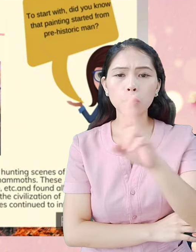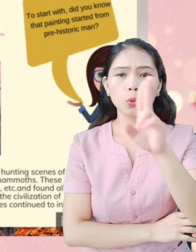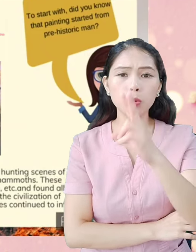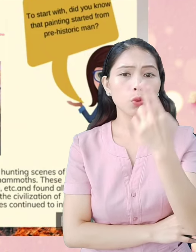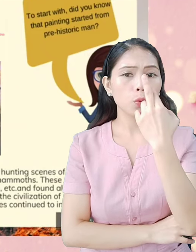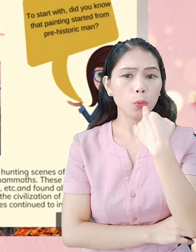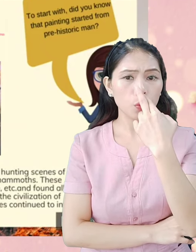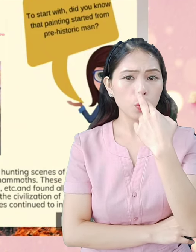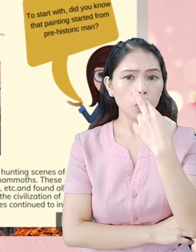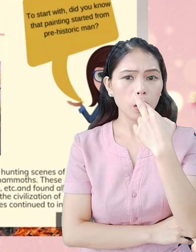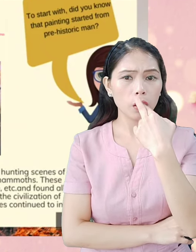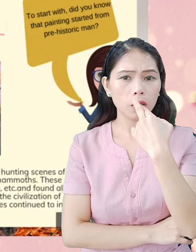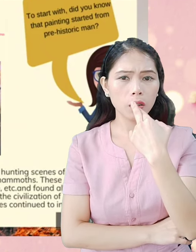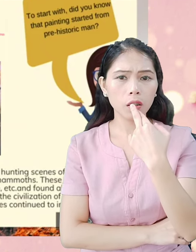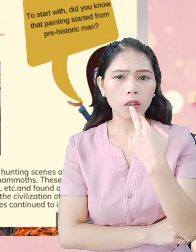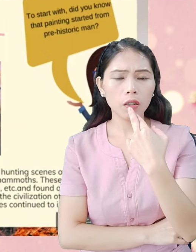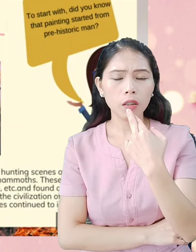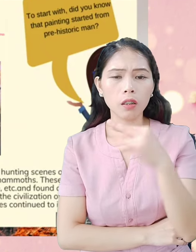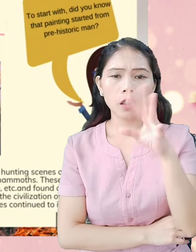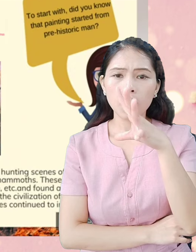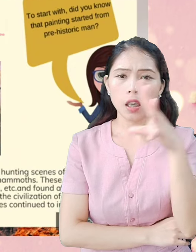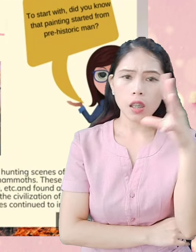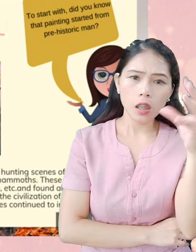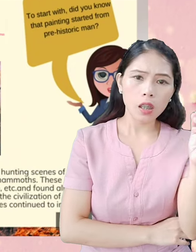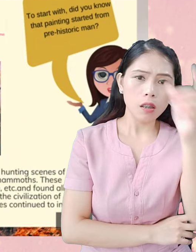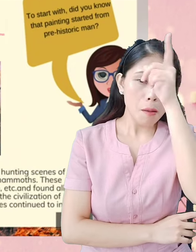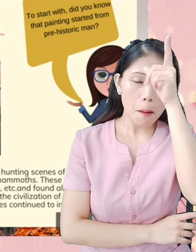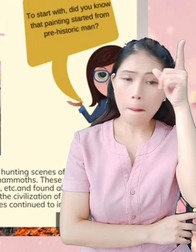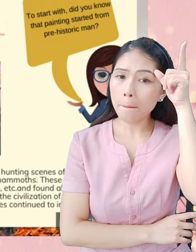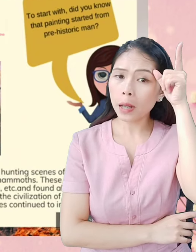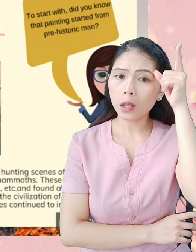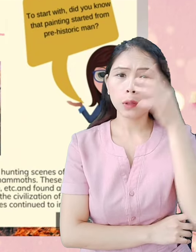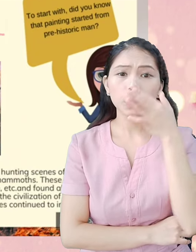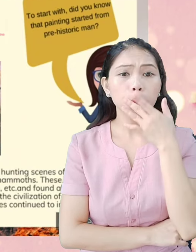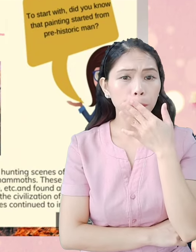He used red ore and black pigment.